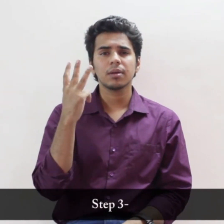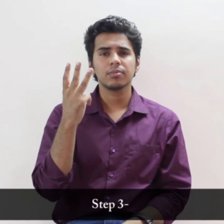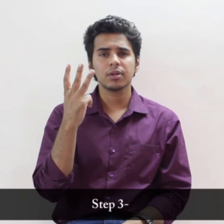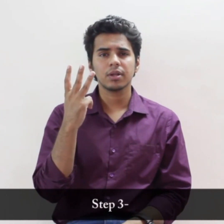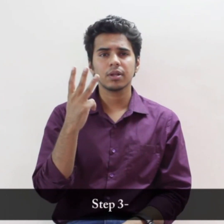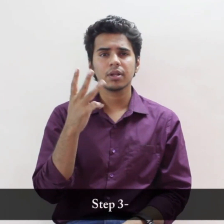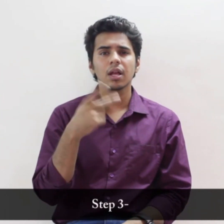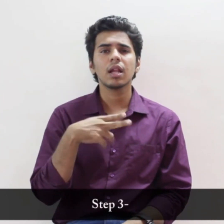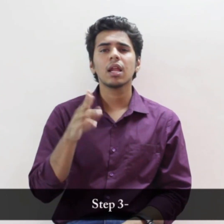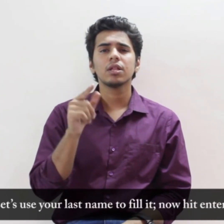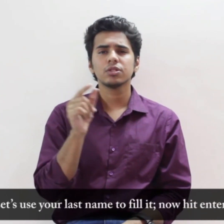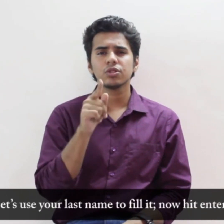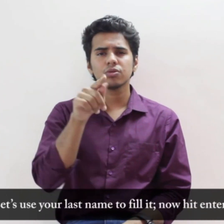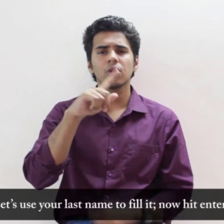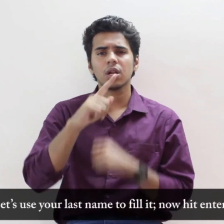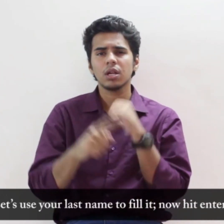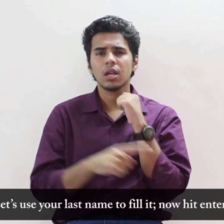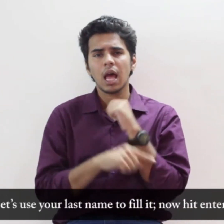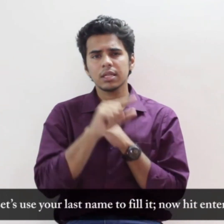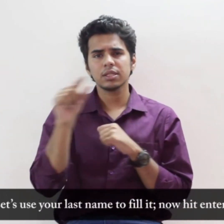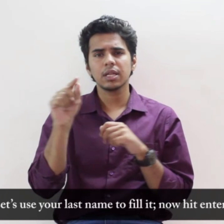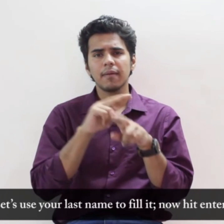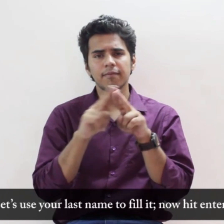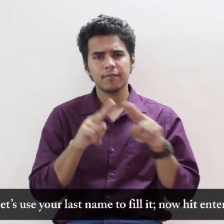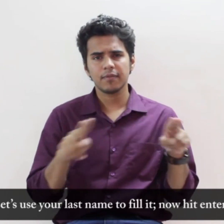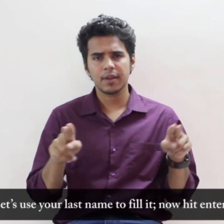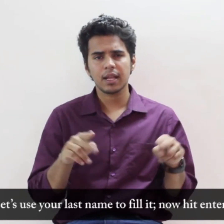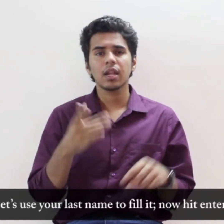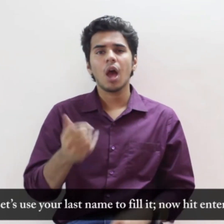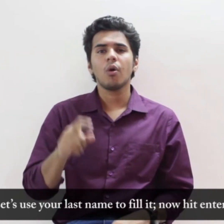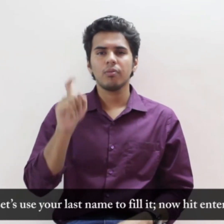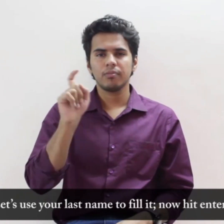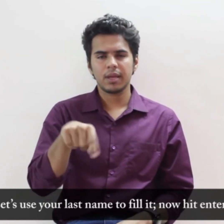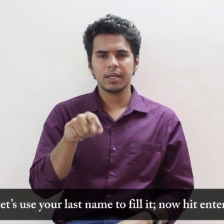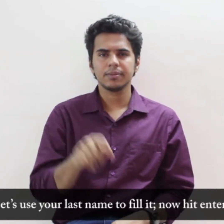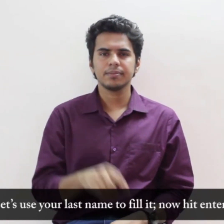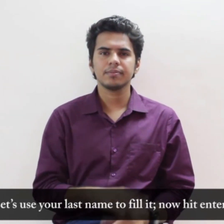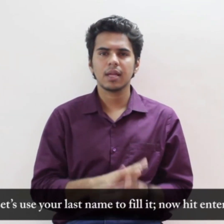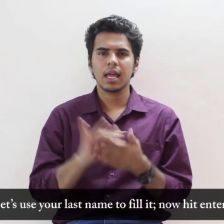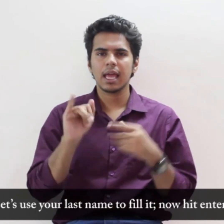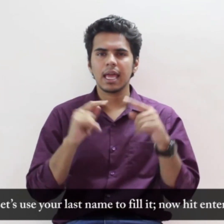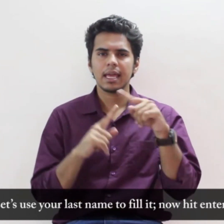Step 3. Let's use your last name to fill it. Now hit Enter.